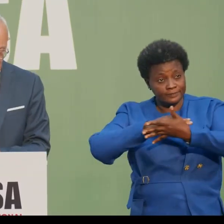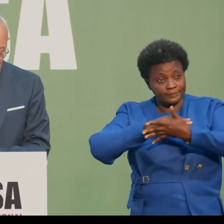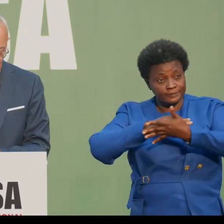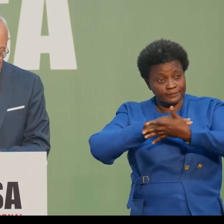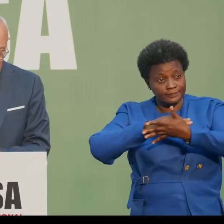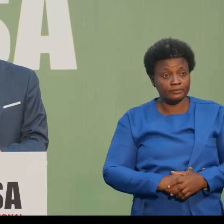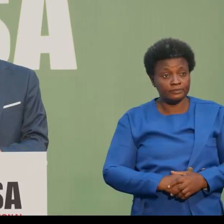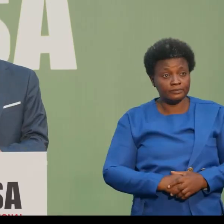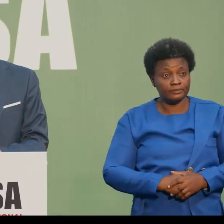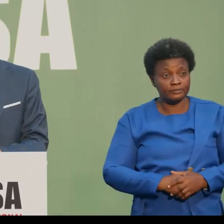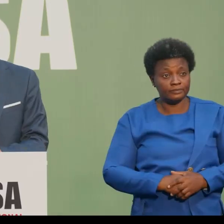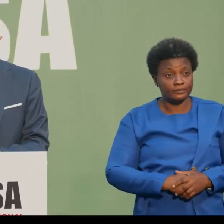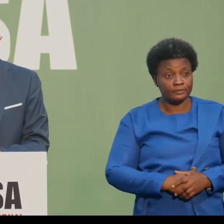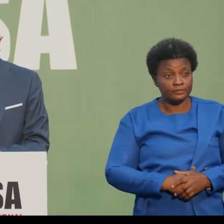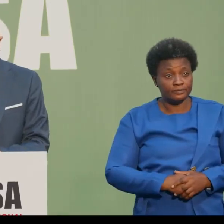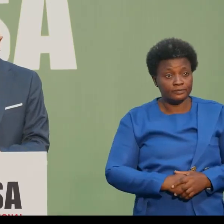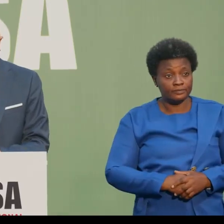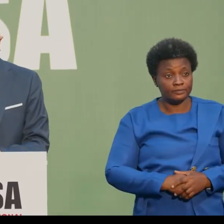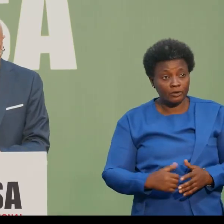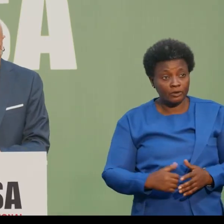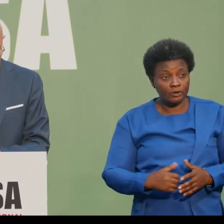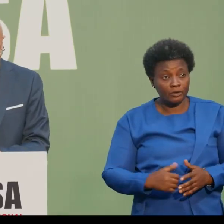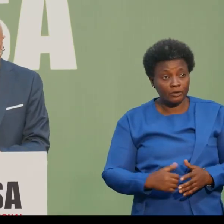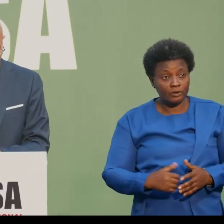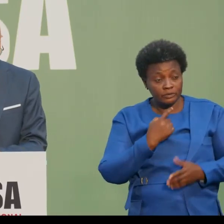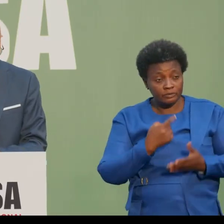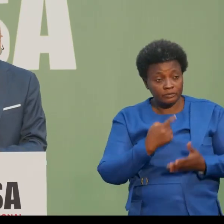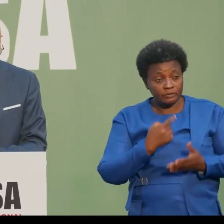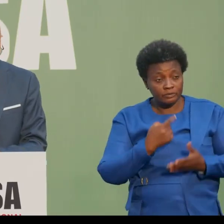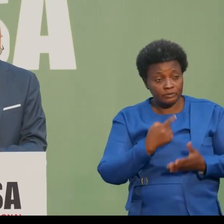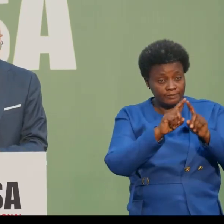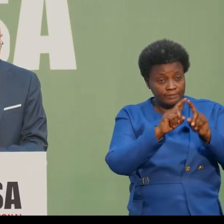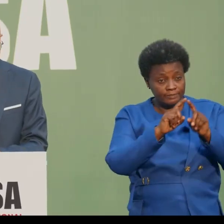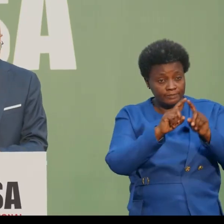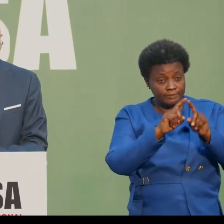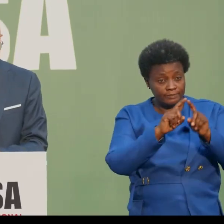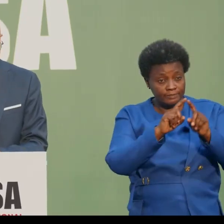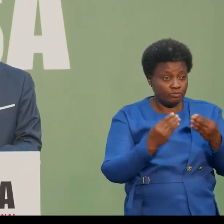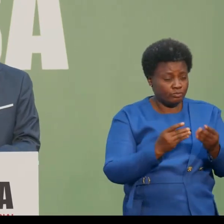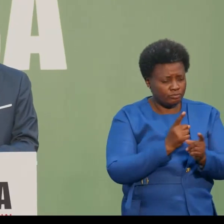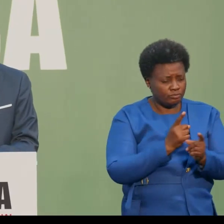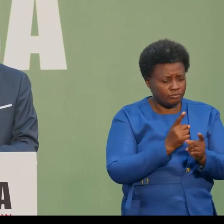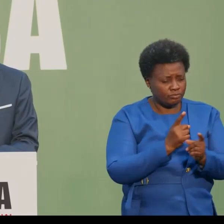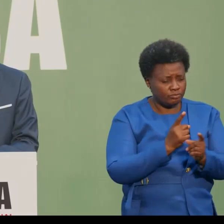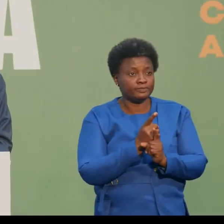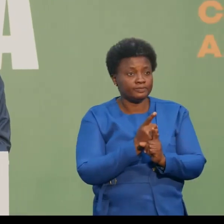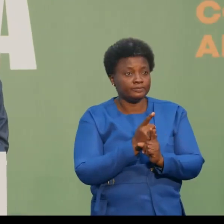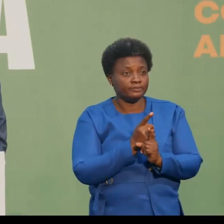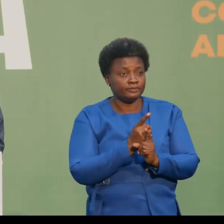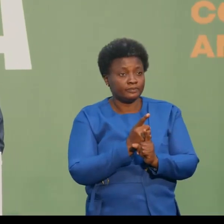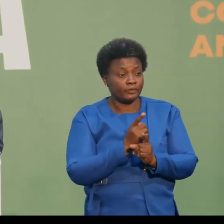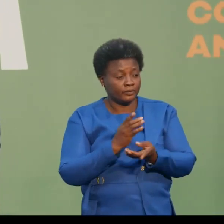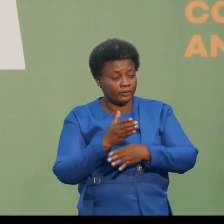Having a robust health information system that provides accurate, up-to-date